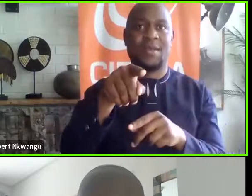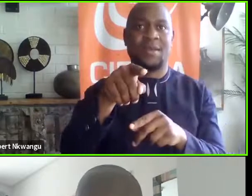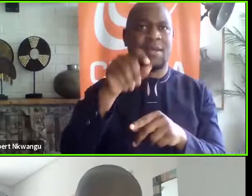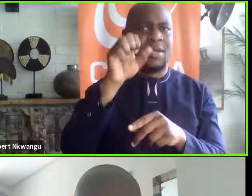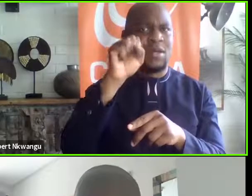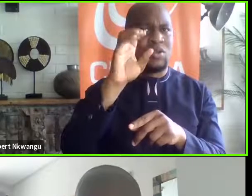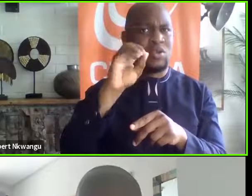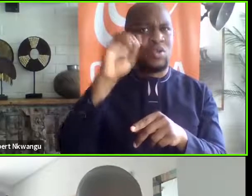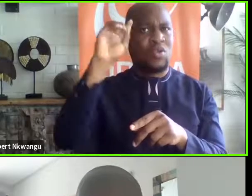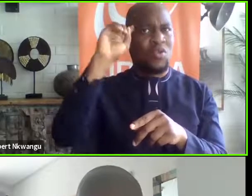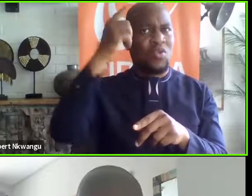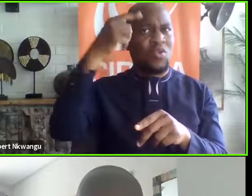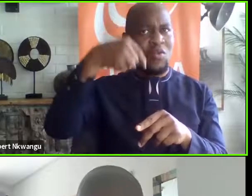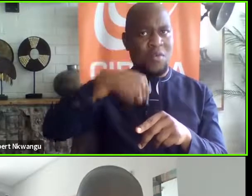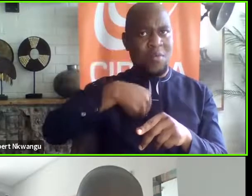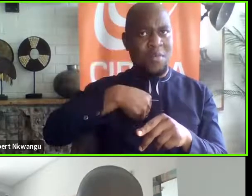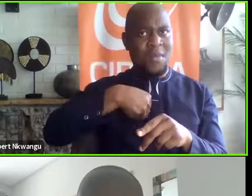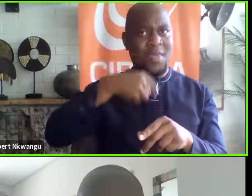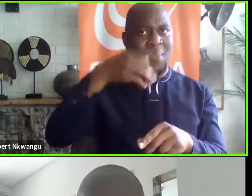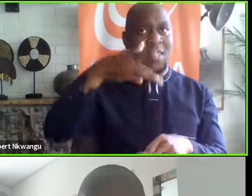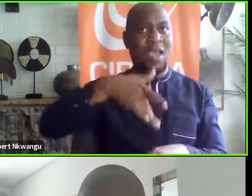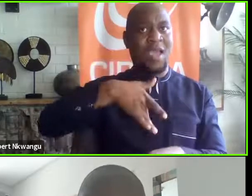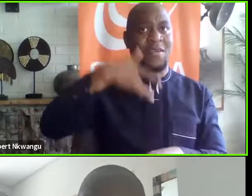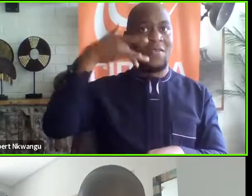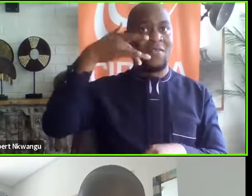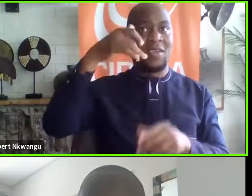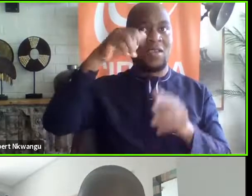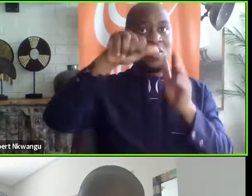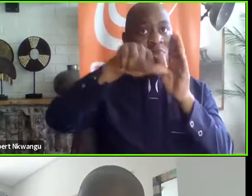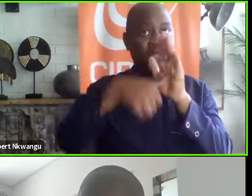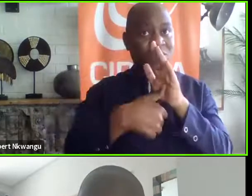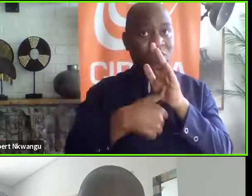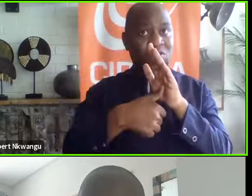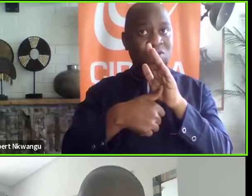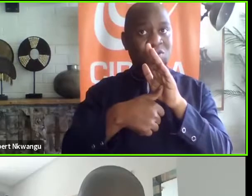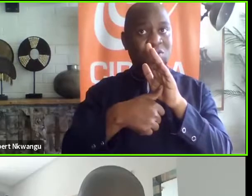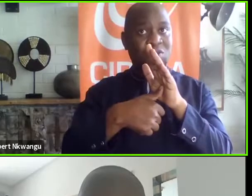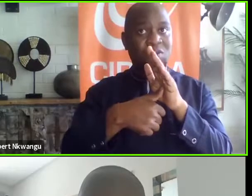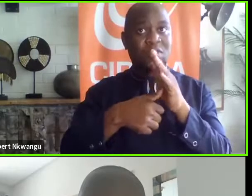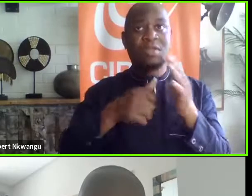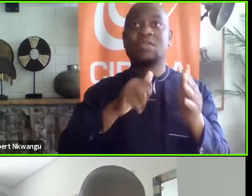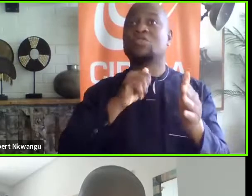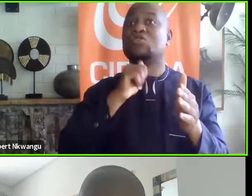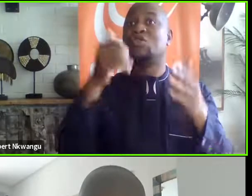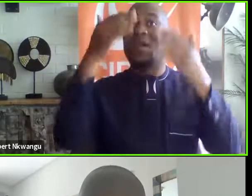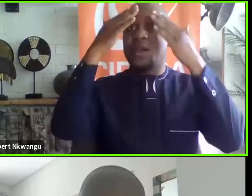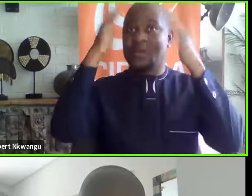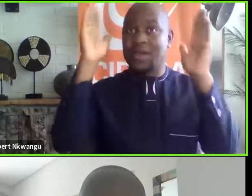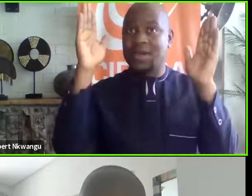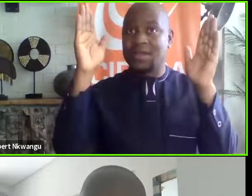supposed to be on TV, but then the issue of implementation becomes the problem, because